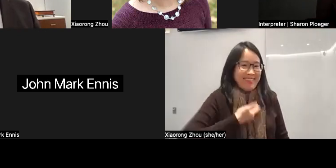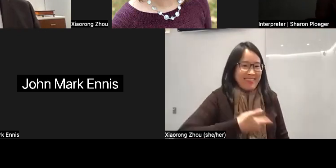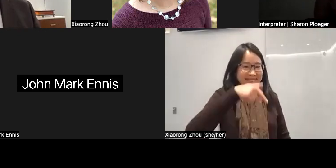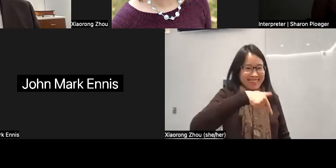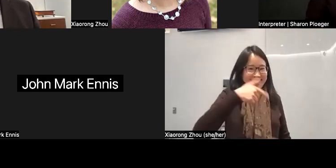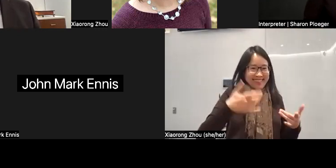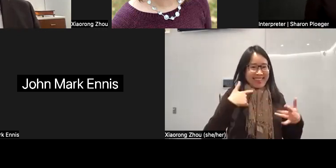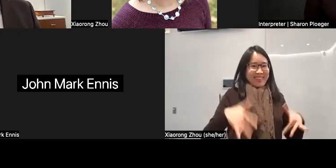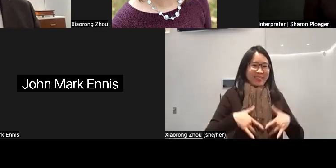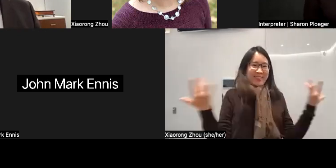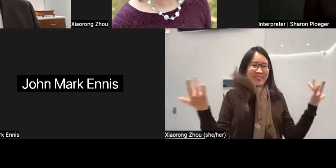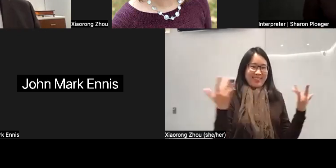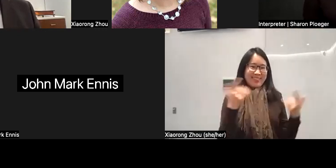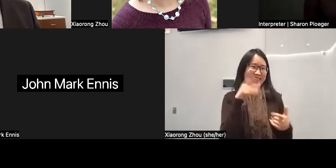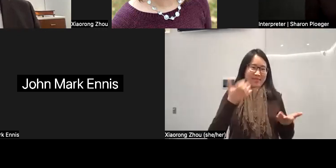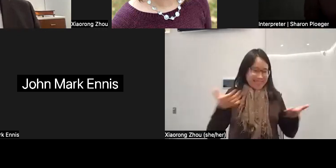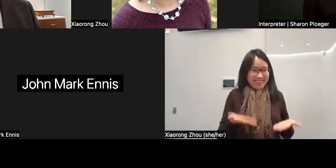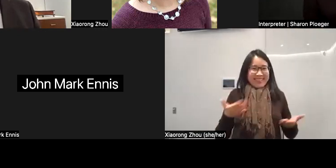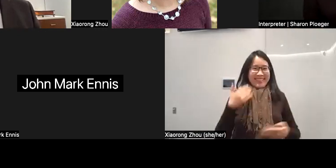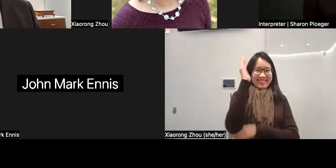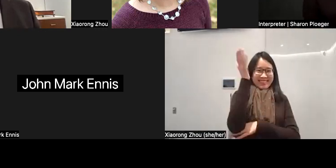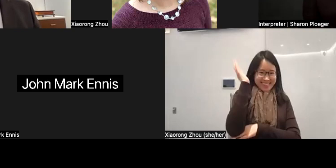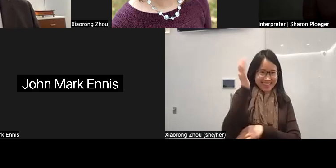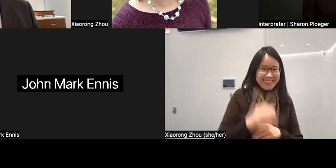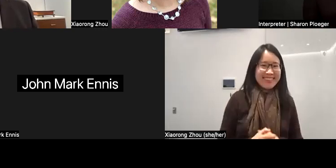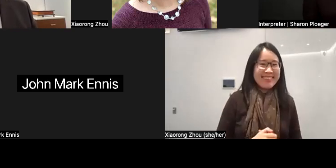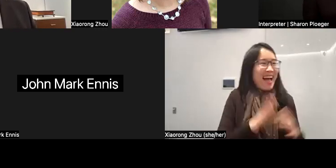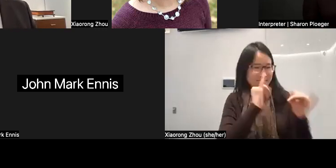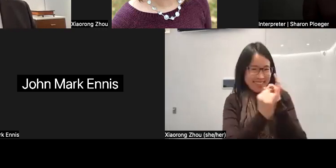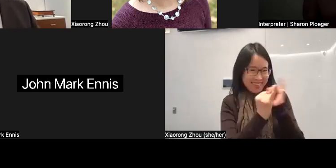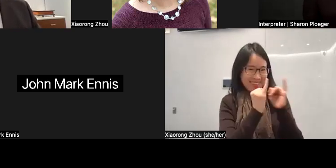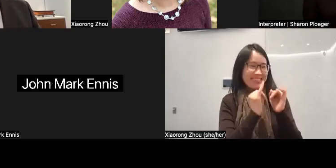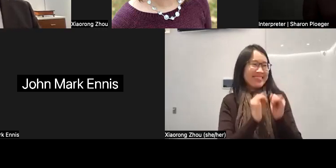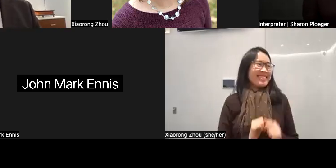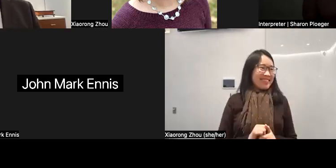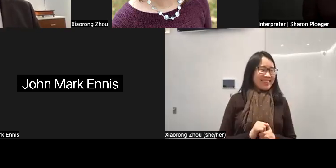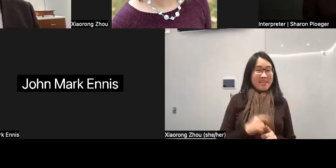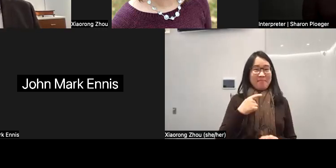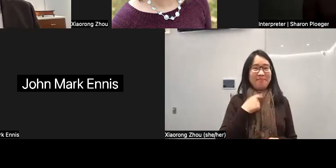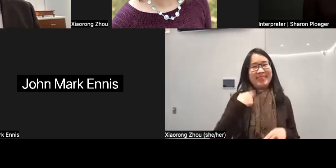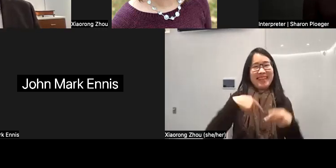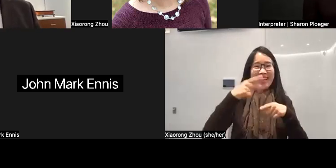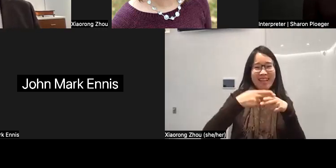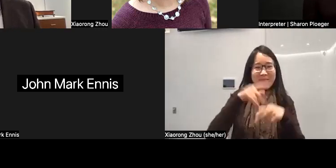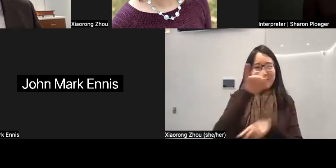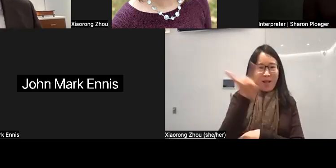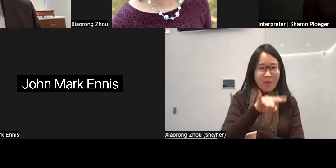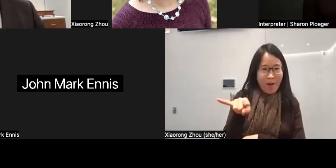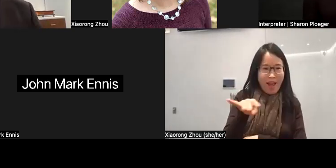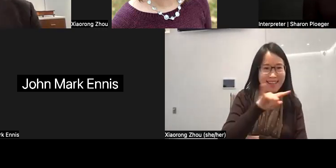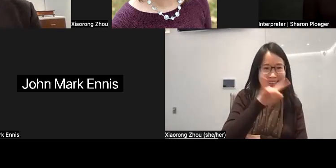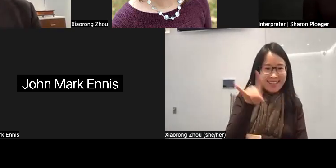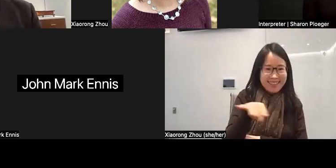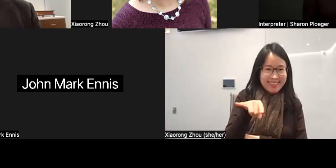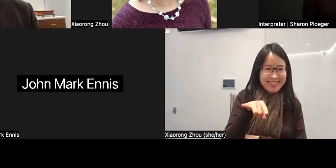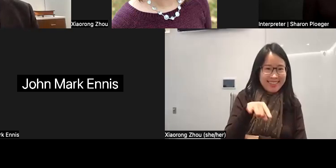Yes, thank you. Thank you for inviting me to this. This is an honor for me to be here for this interview. And